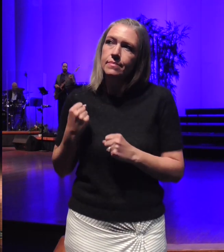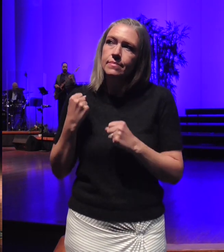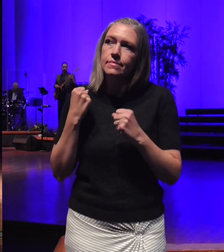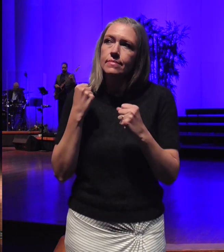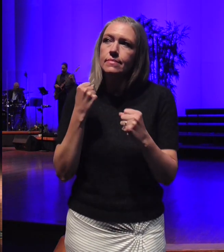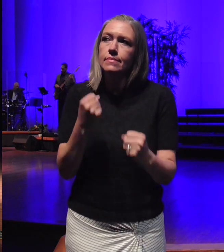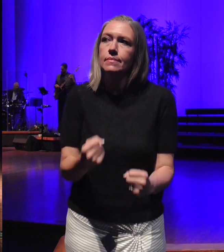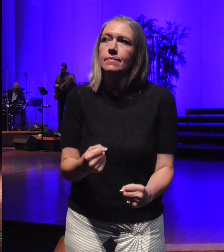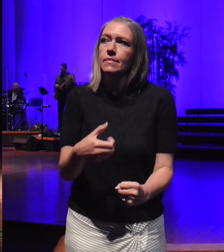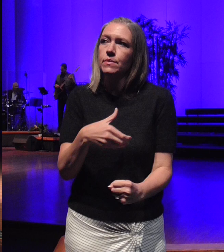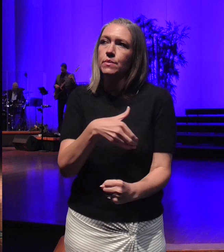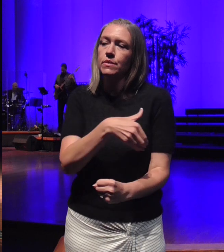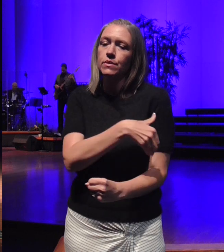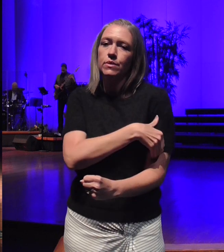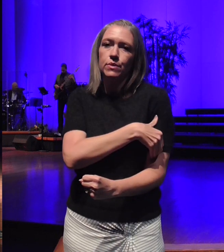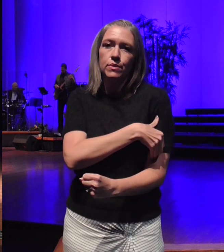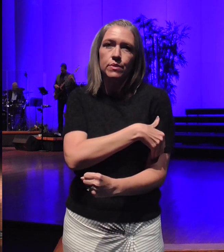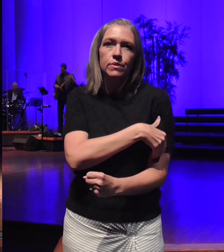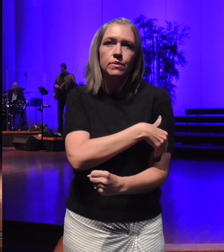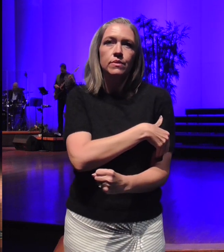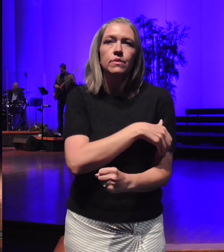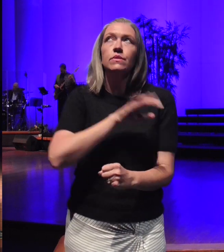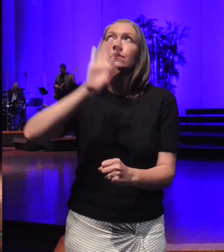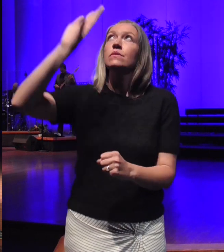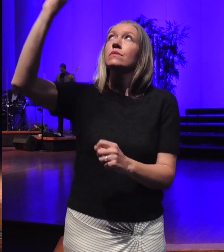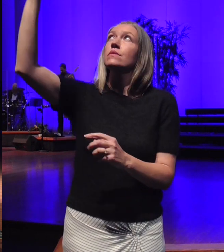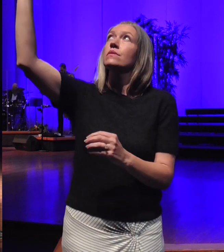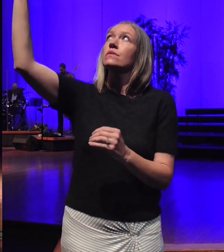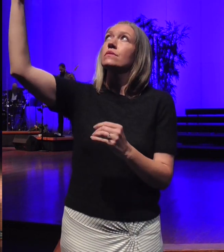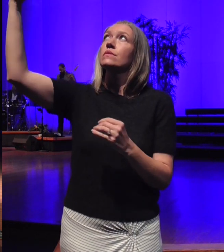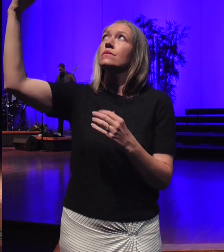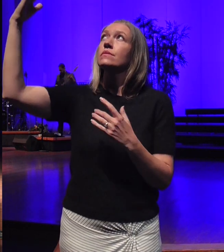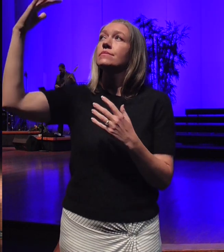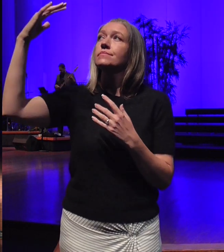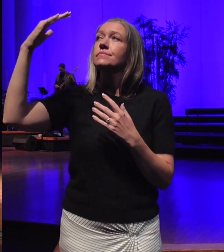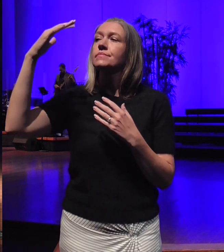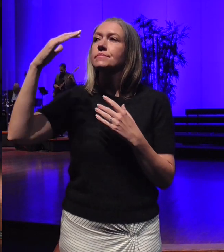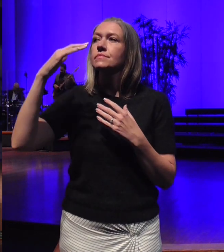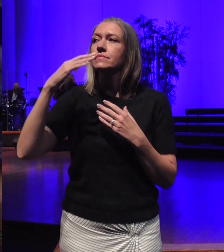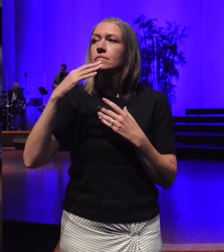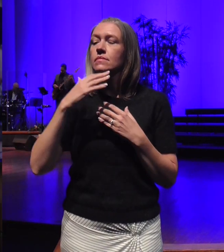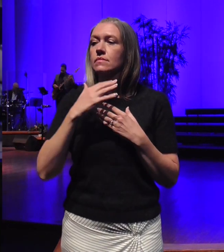the mighty power and the